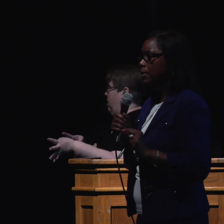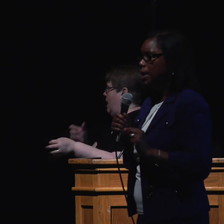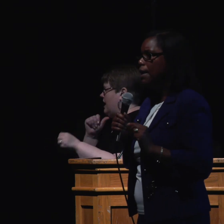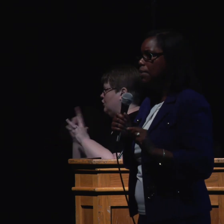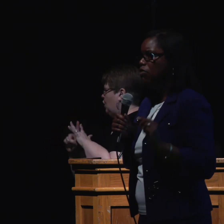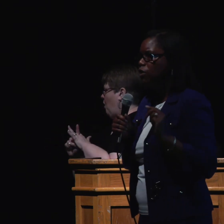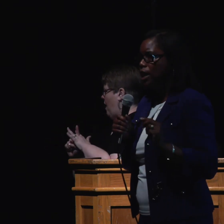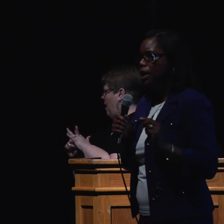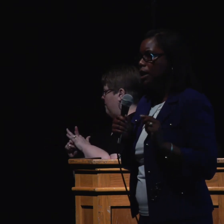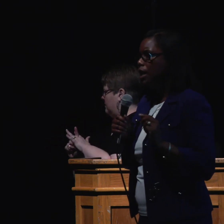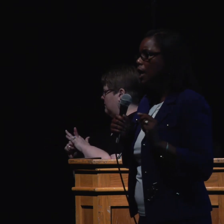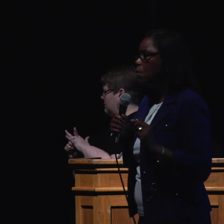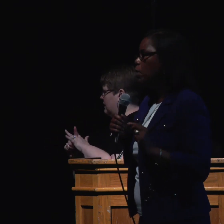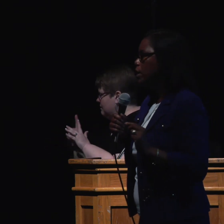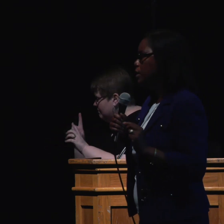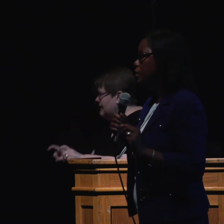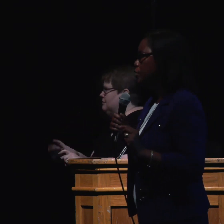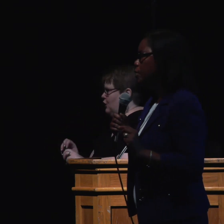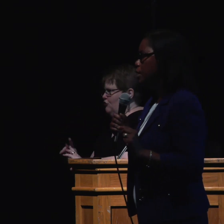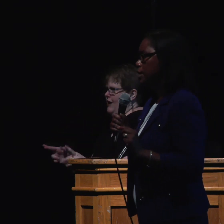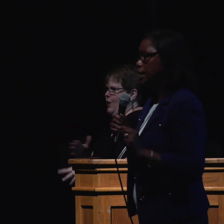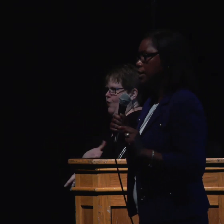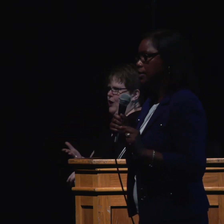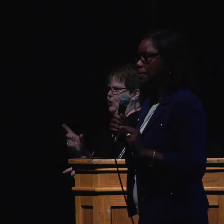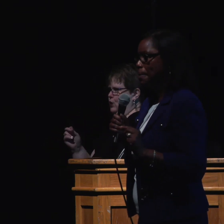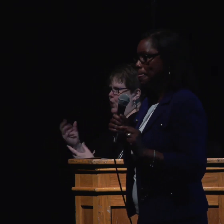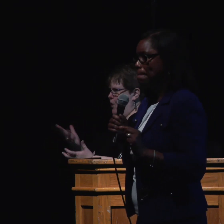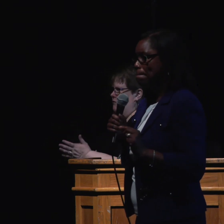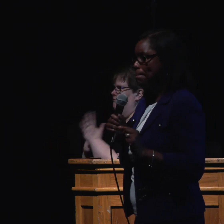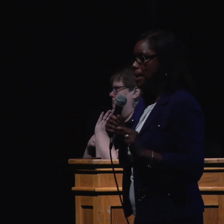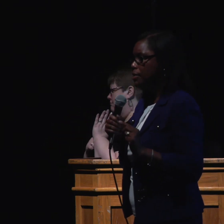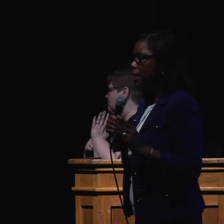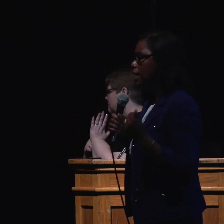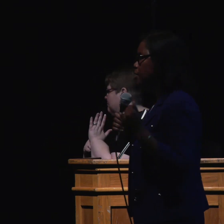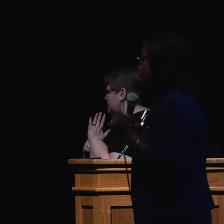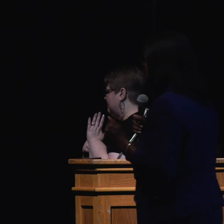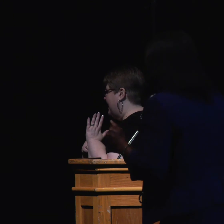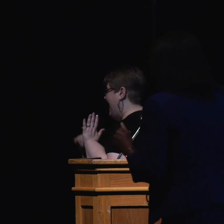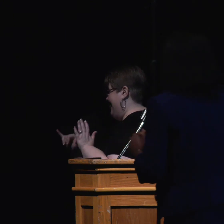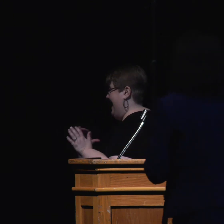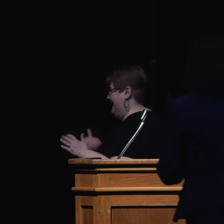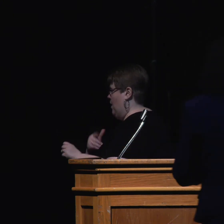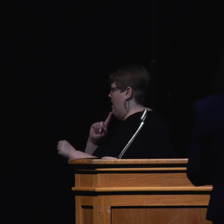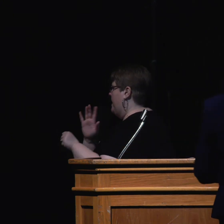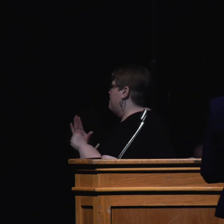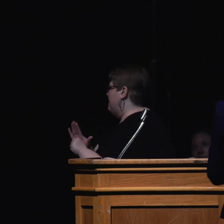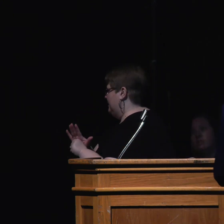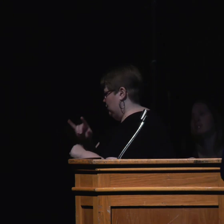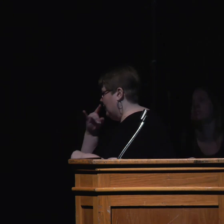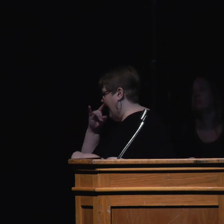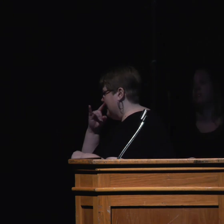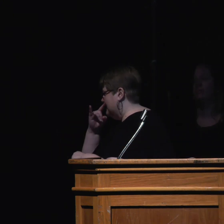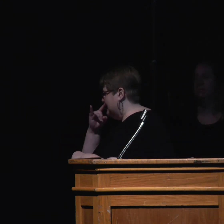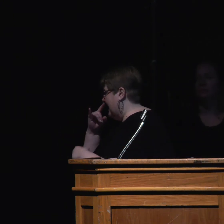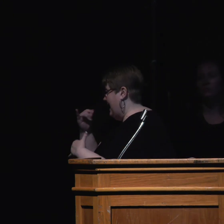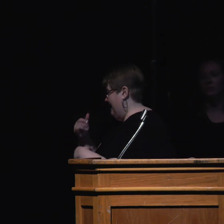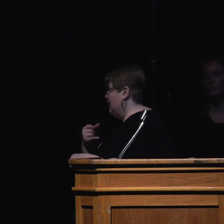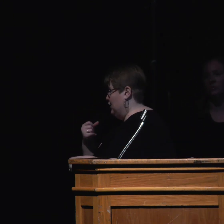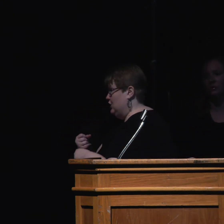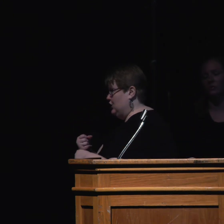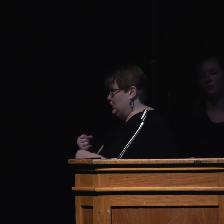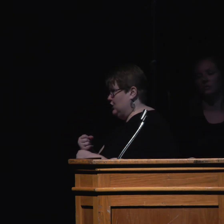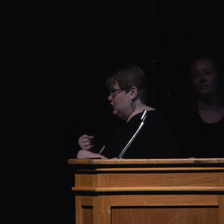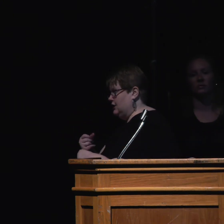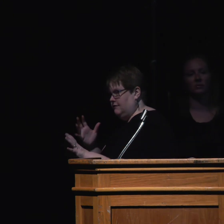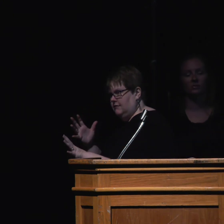up and be ready and willing to do what it takes. So that is our commitment to kids this year. And